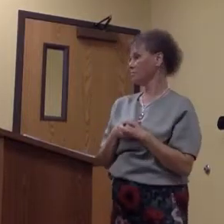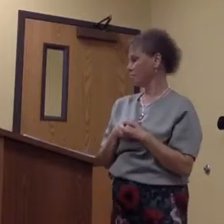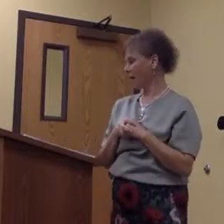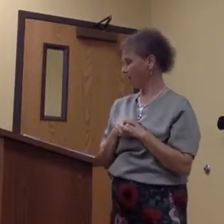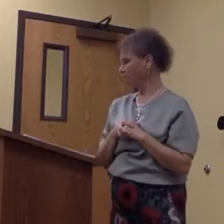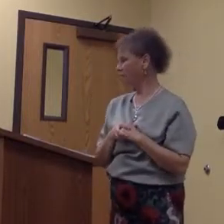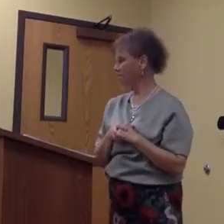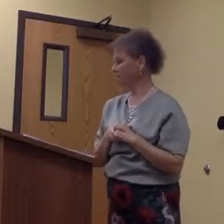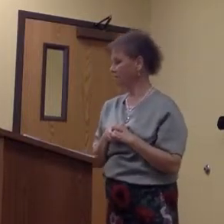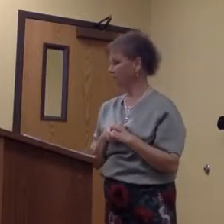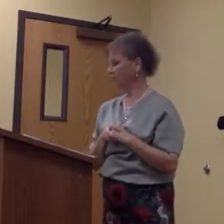Mountain.